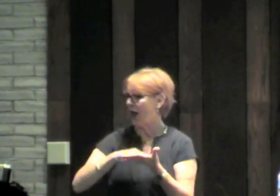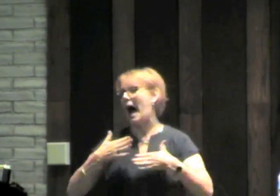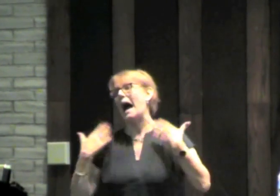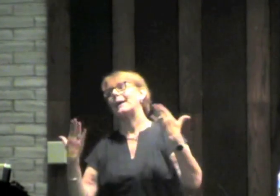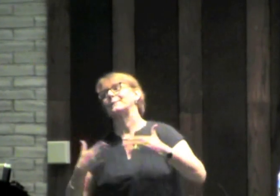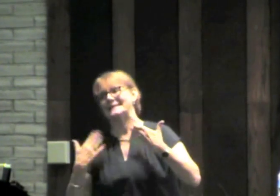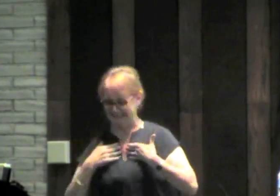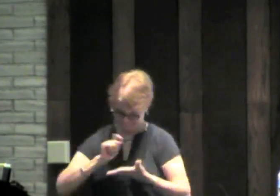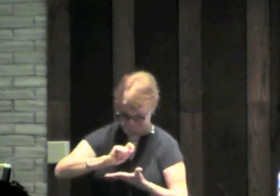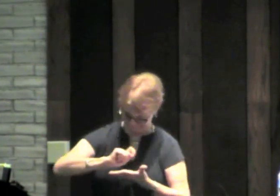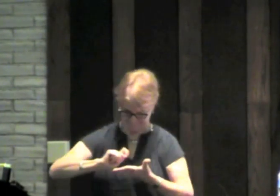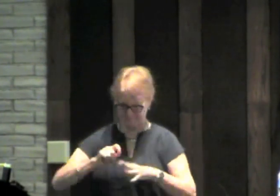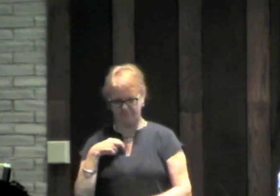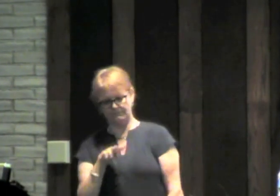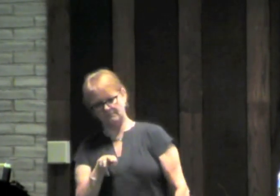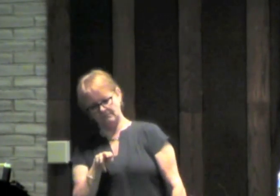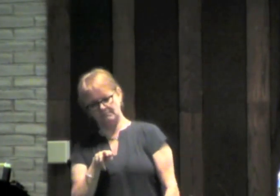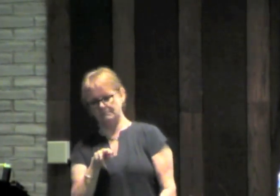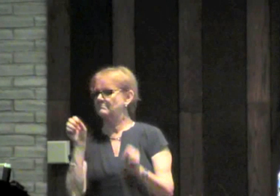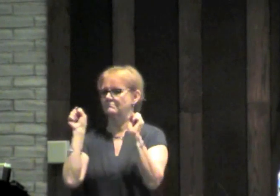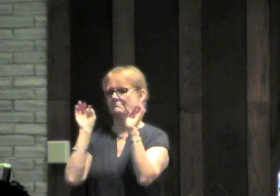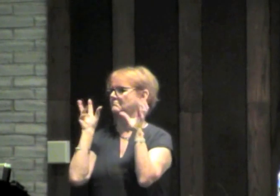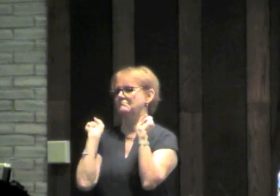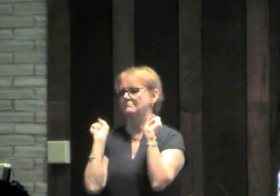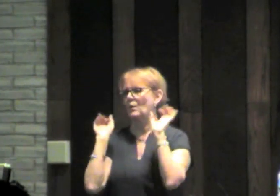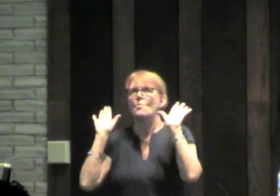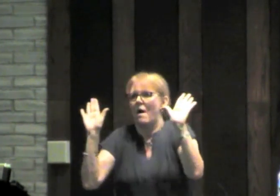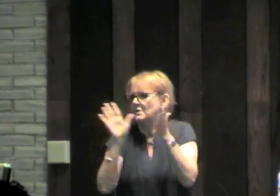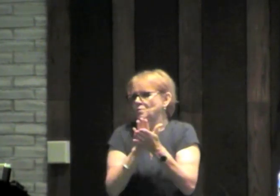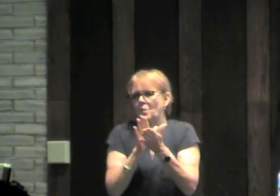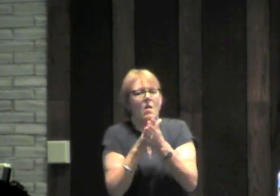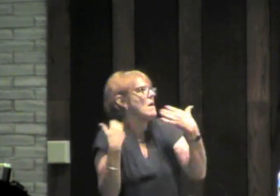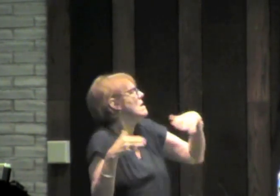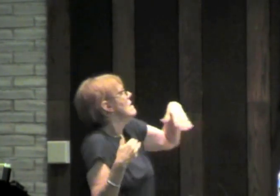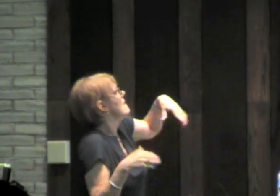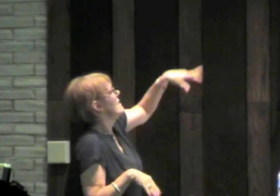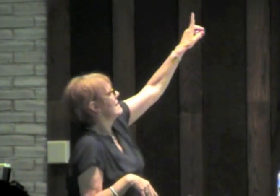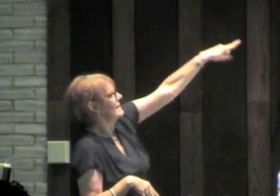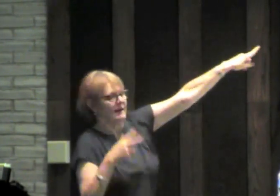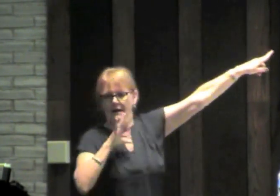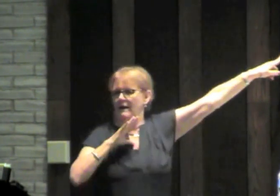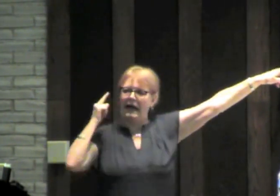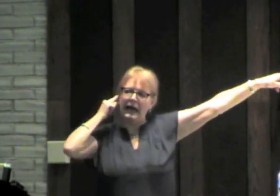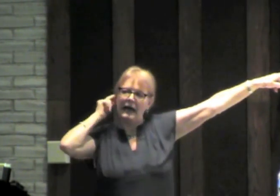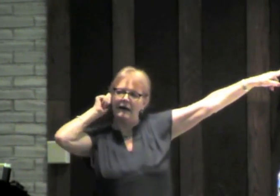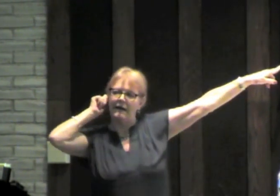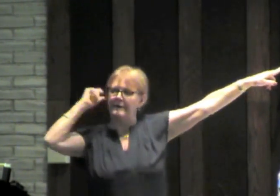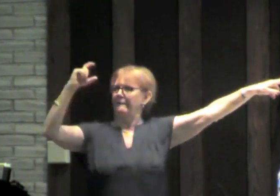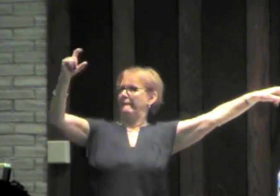from Syria who were learning and writing and just very happy. It's just a wonderful school. You can see